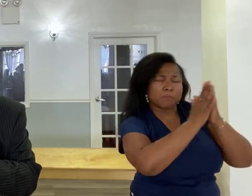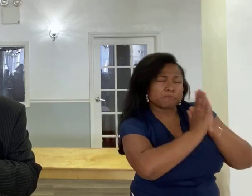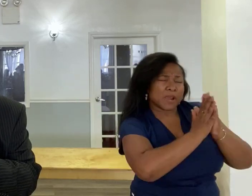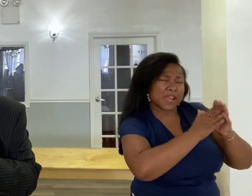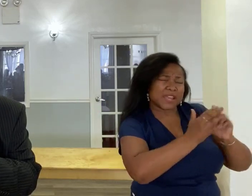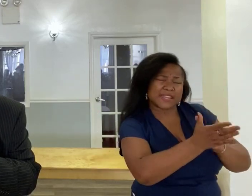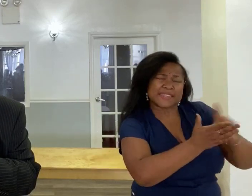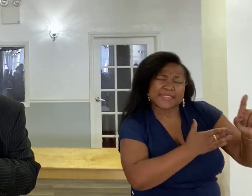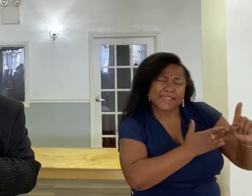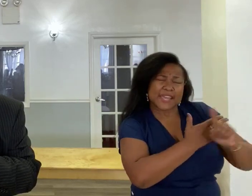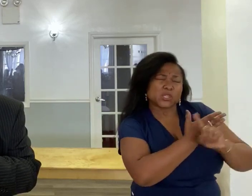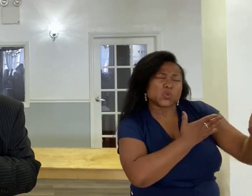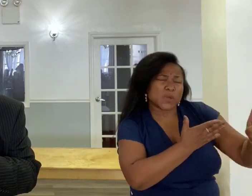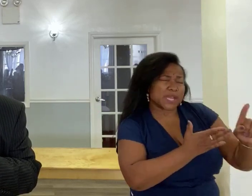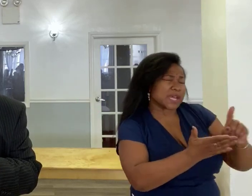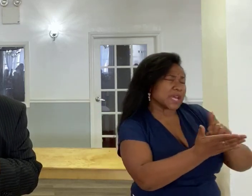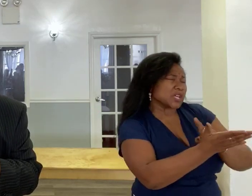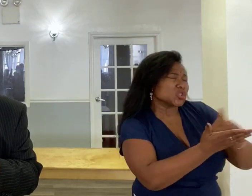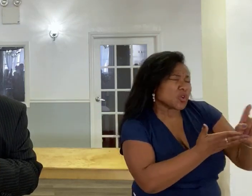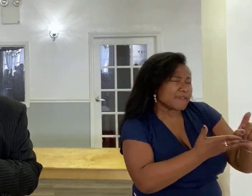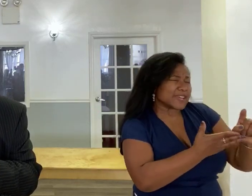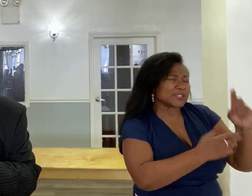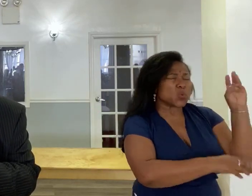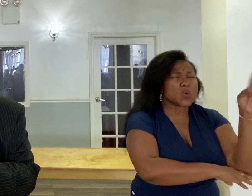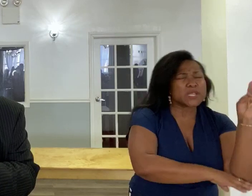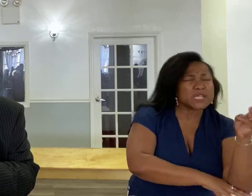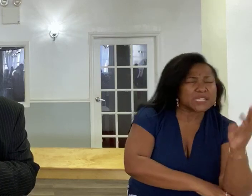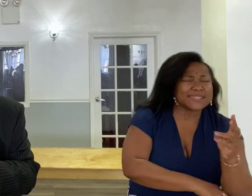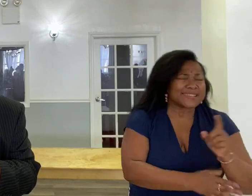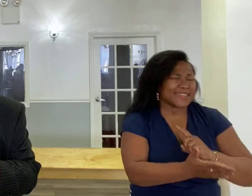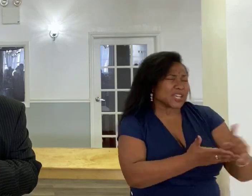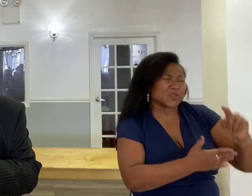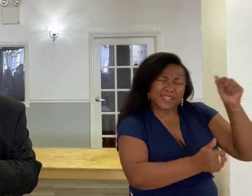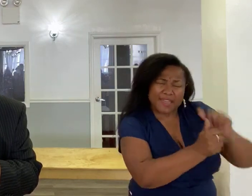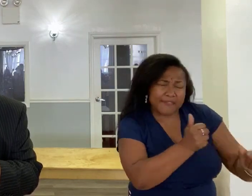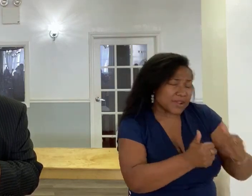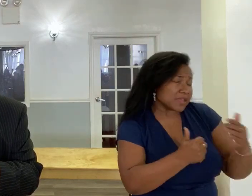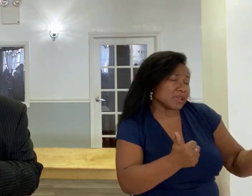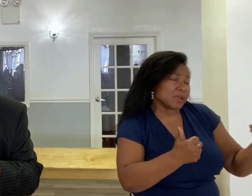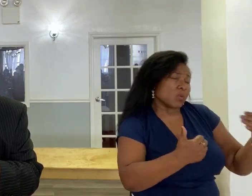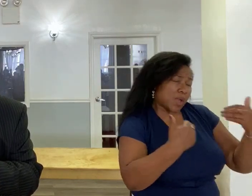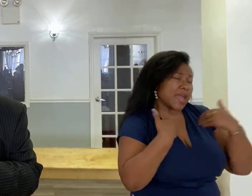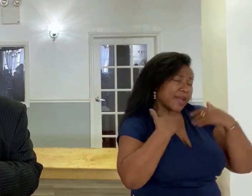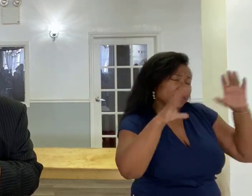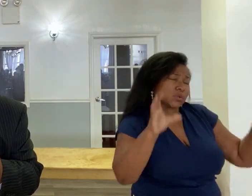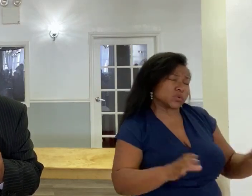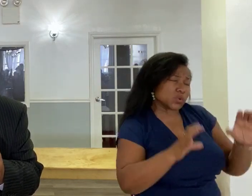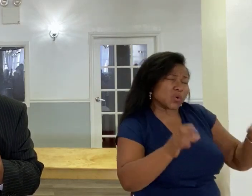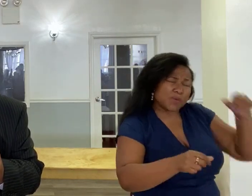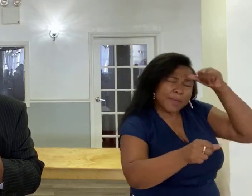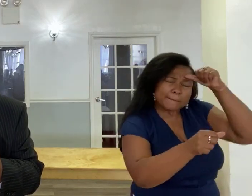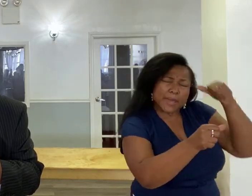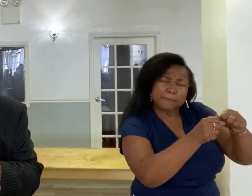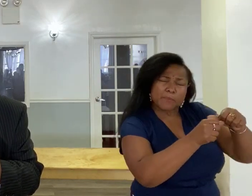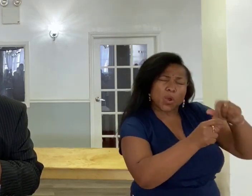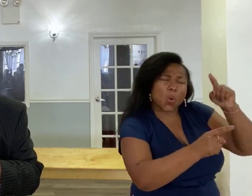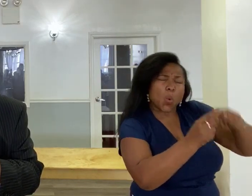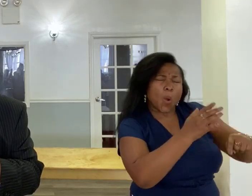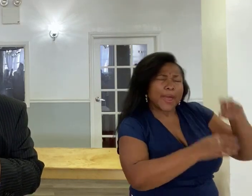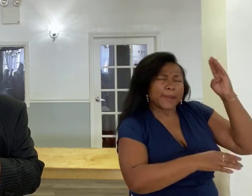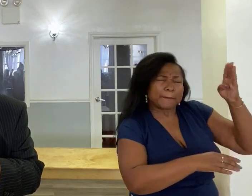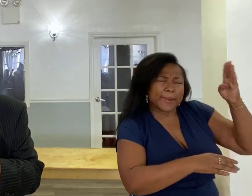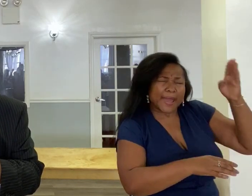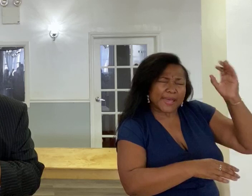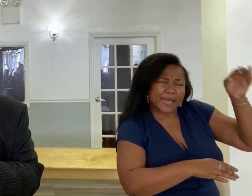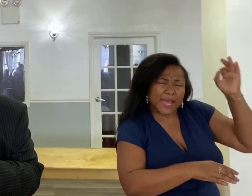for next week's service and visitation and everything he has to do. And let's just be mindful of what Pastor said. Soul